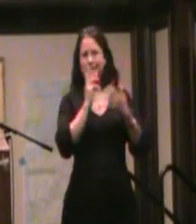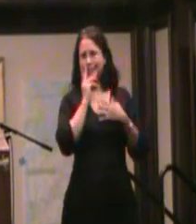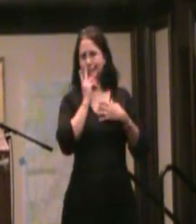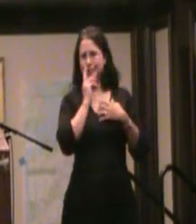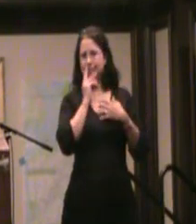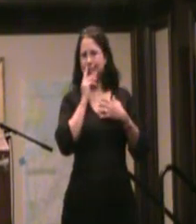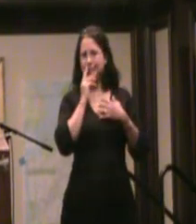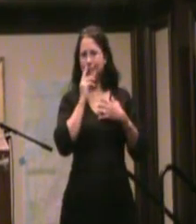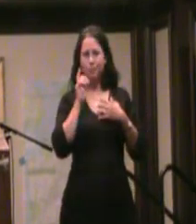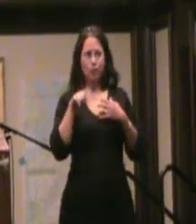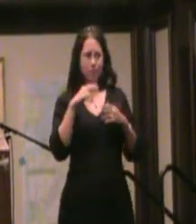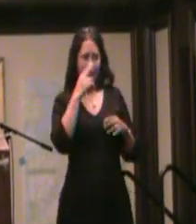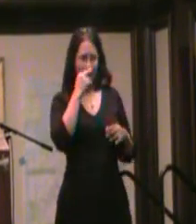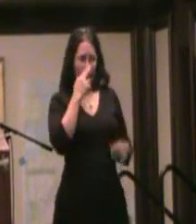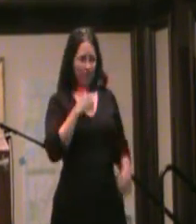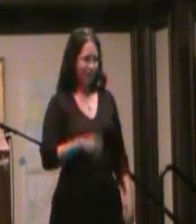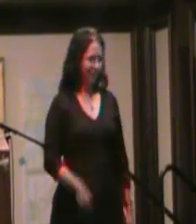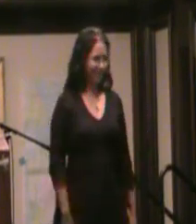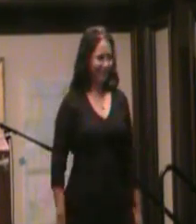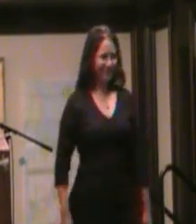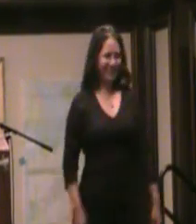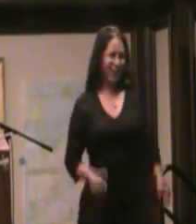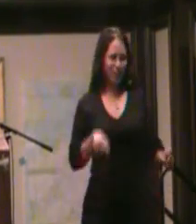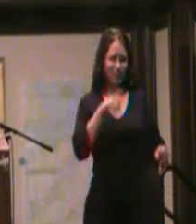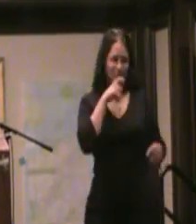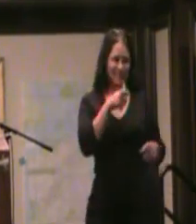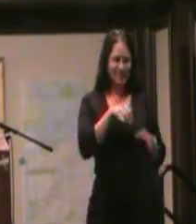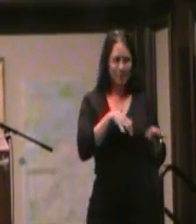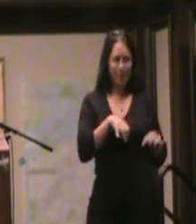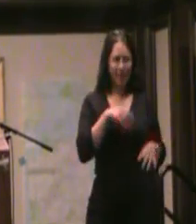That was supposed to be funny, I'm